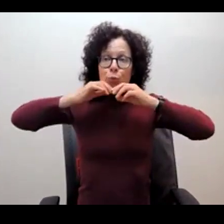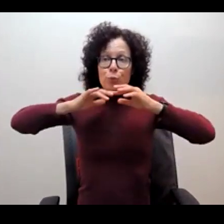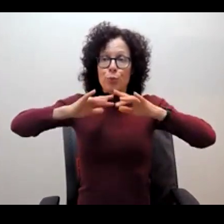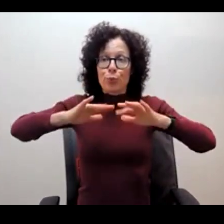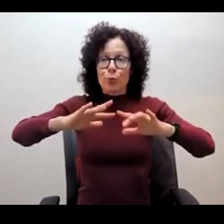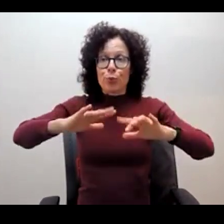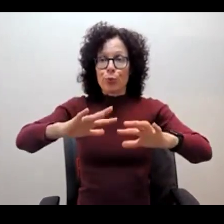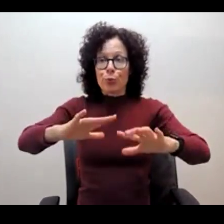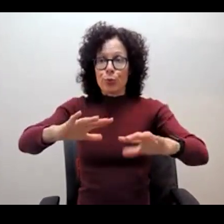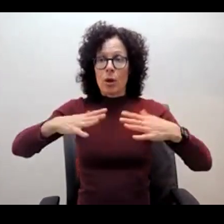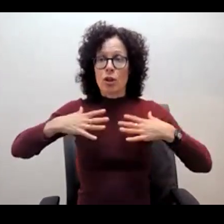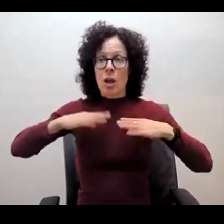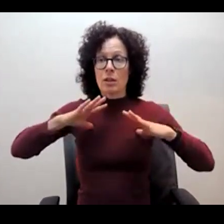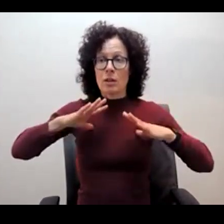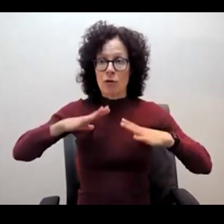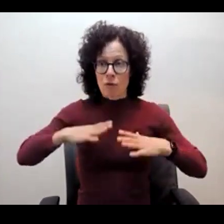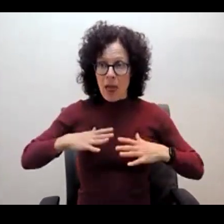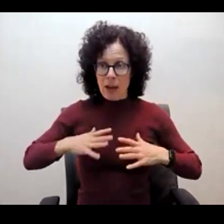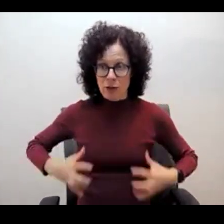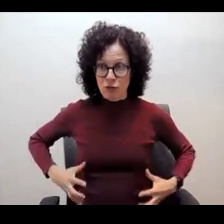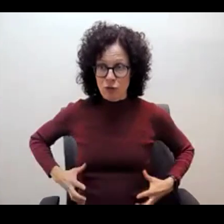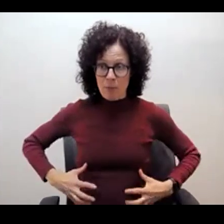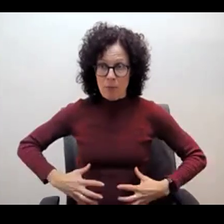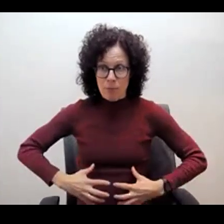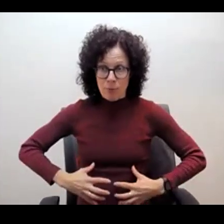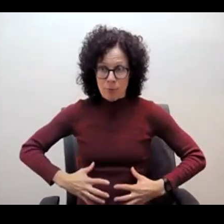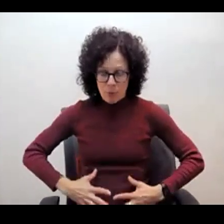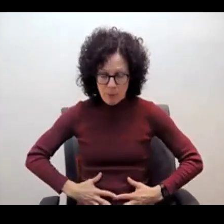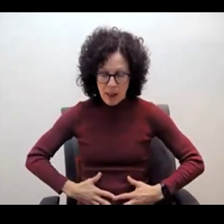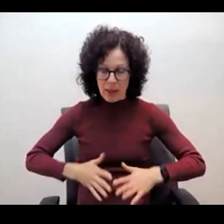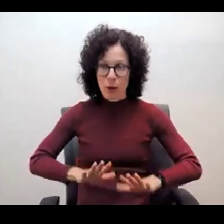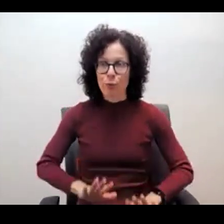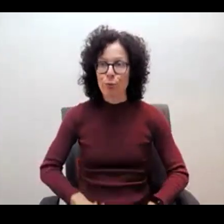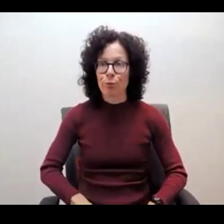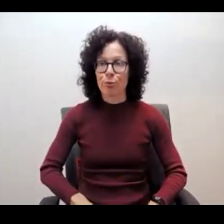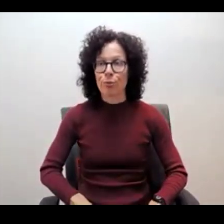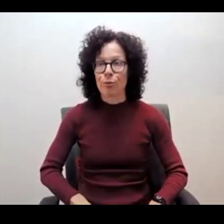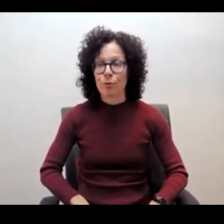the chest, the ribs, and the belly.